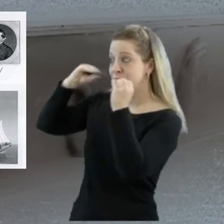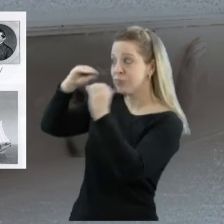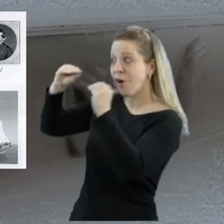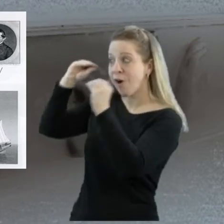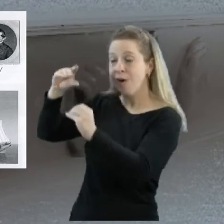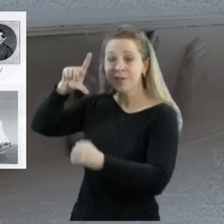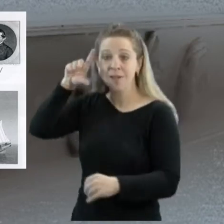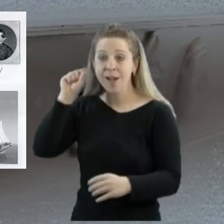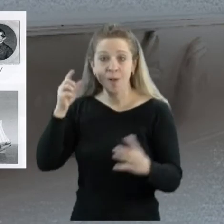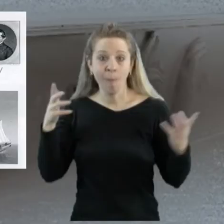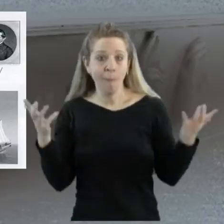language.